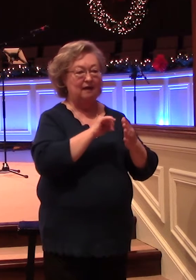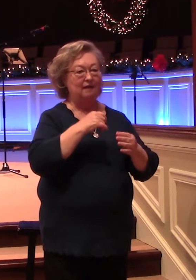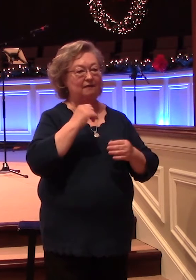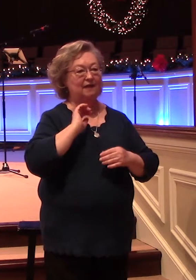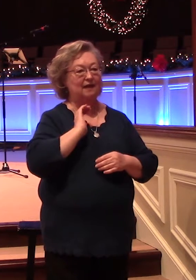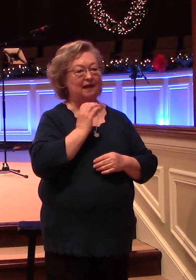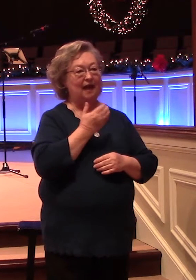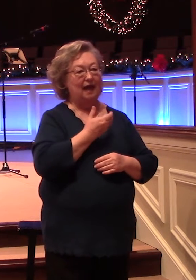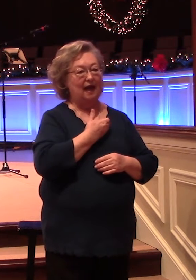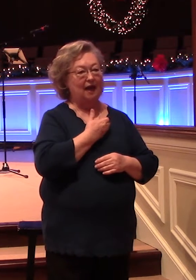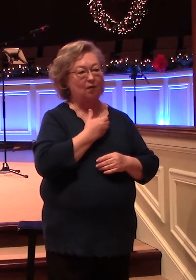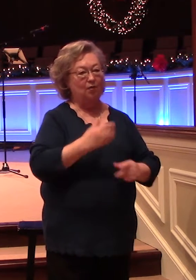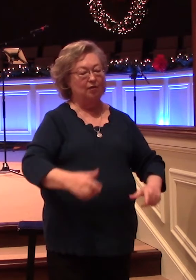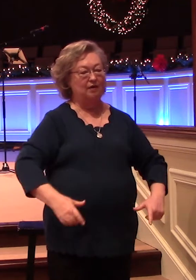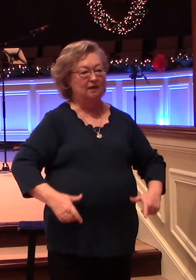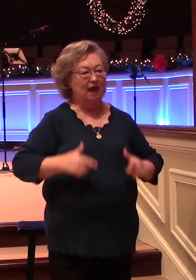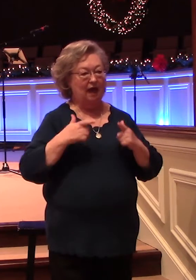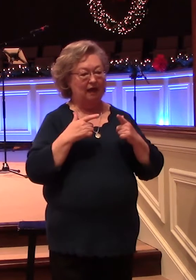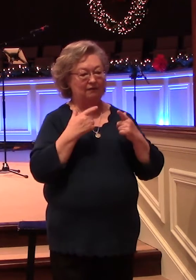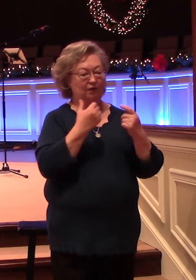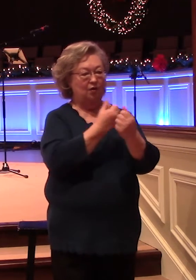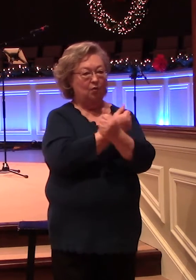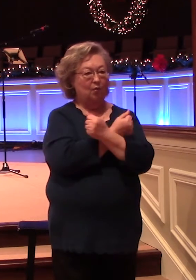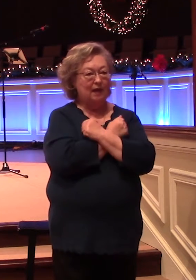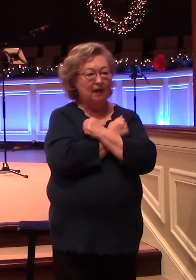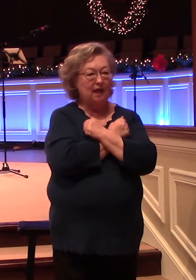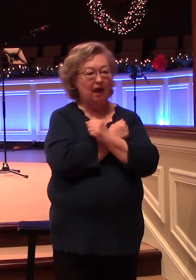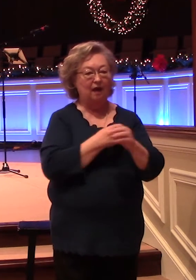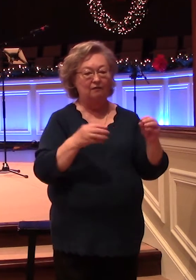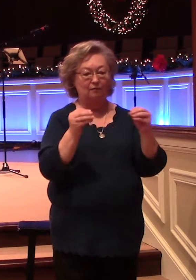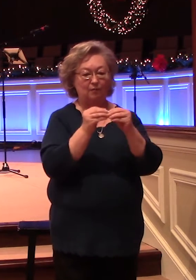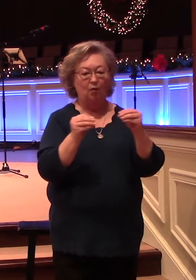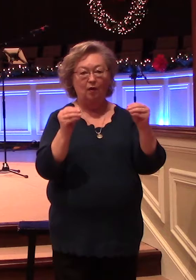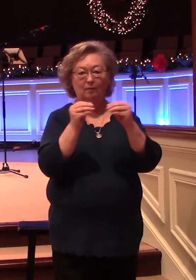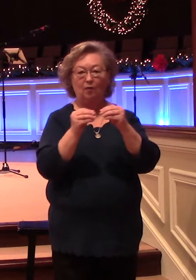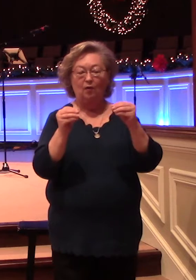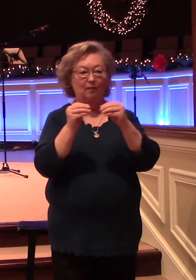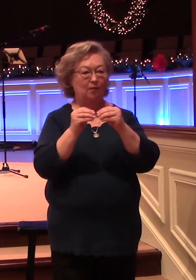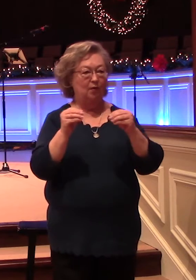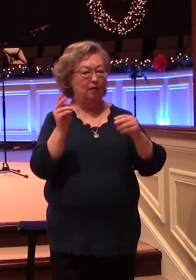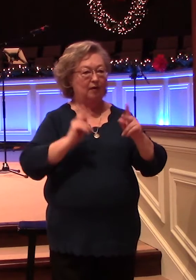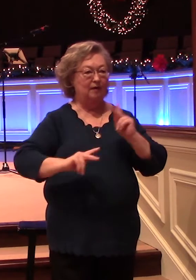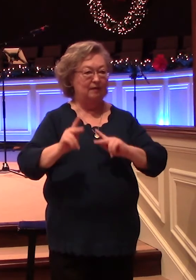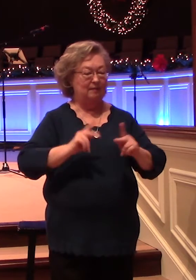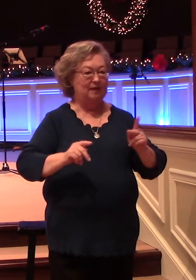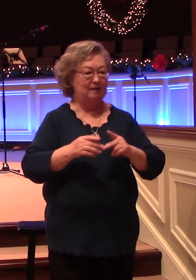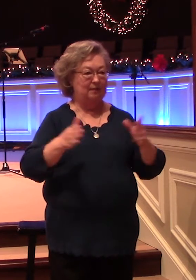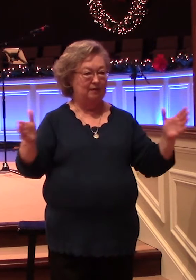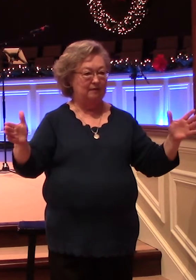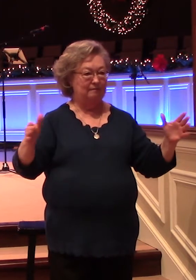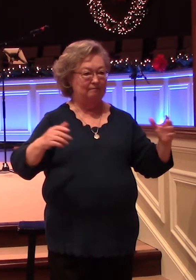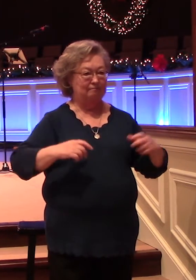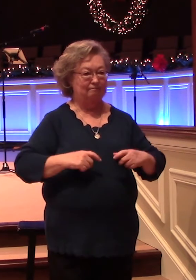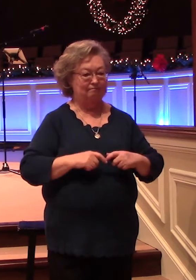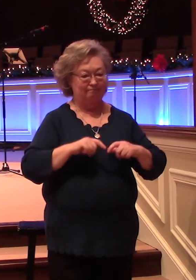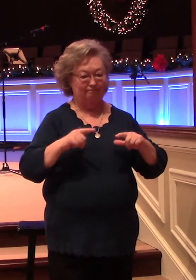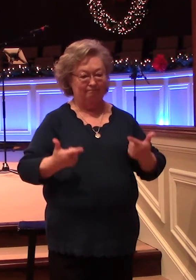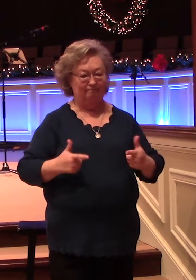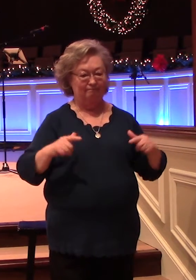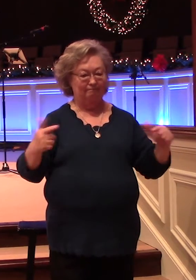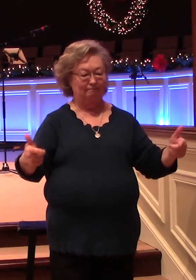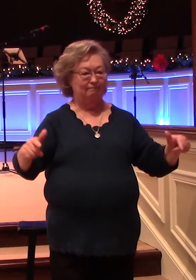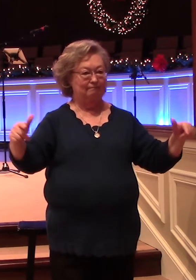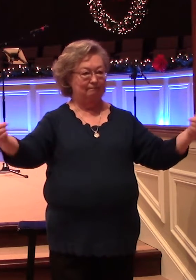our life together and into our community and beyond, until God uses our loving one another to throw his arms around the whole